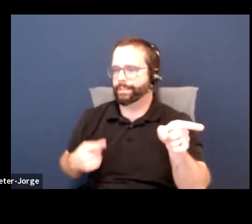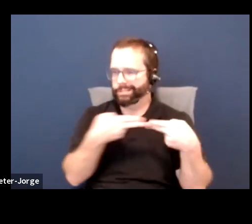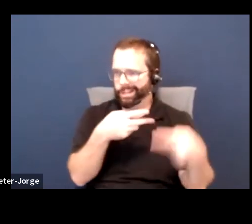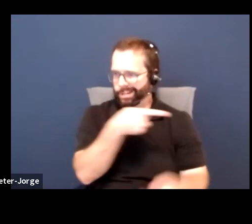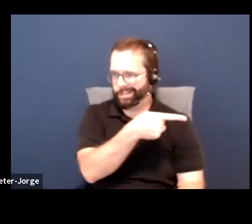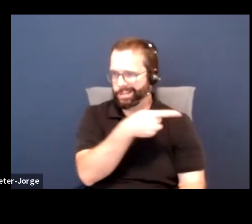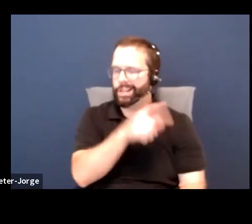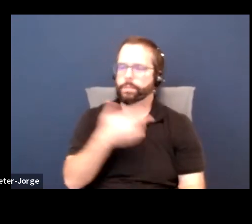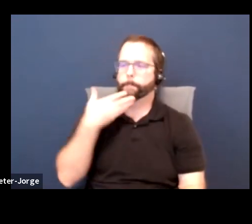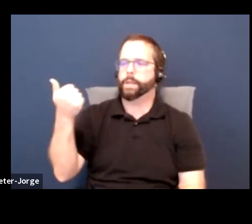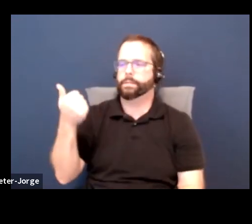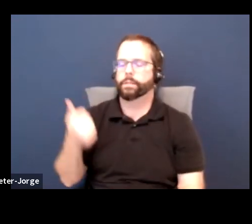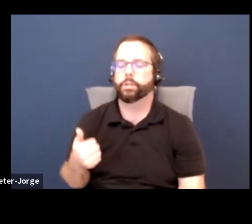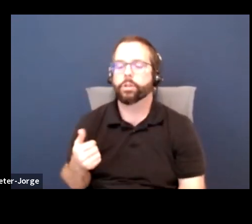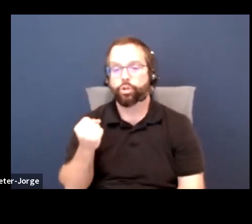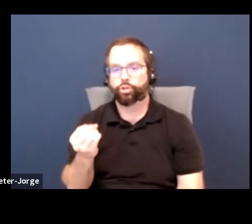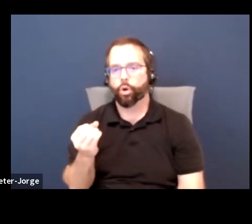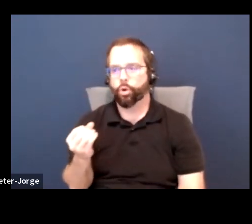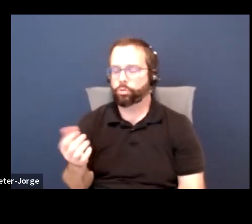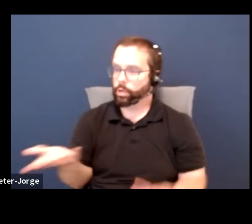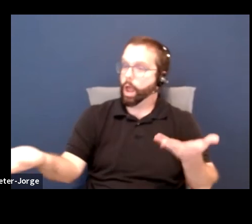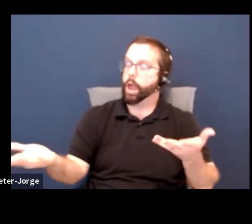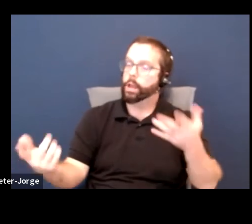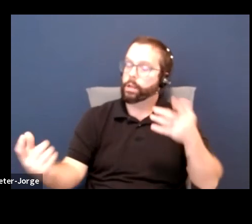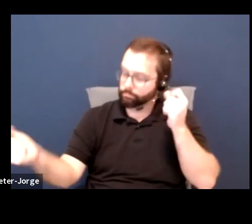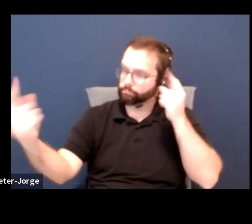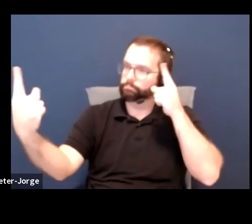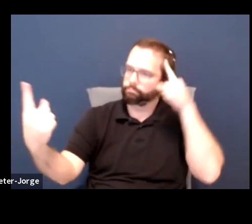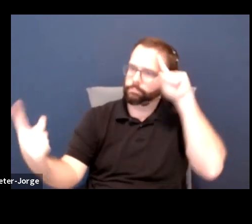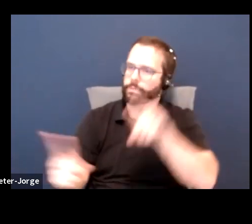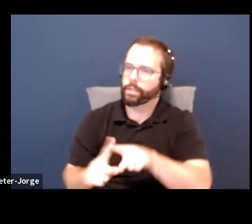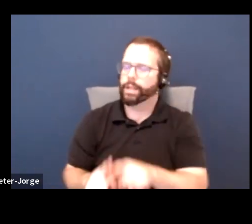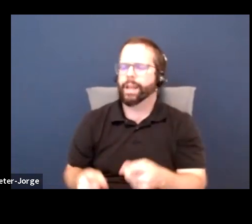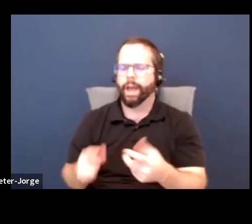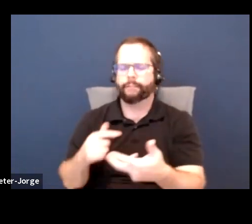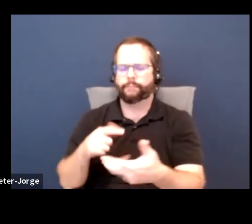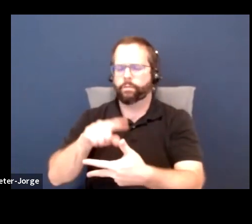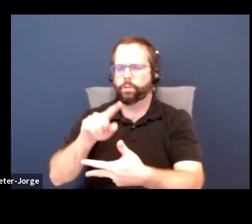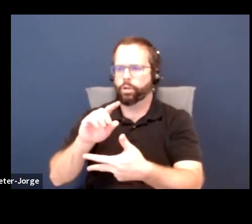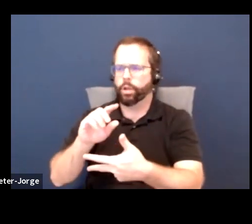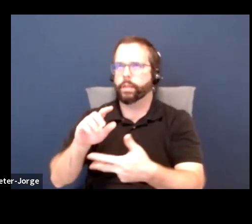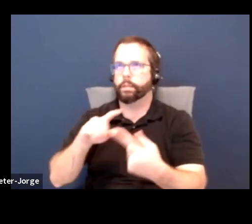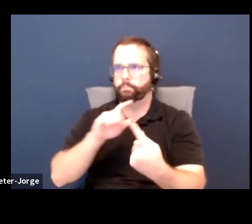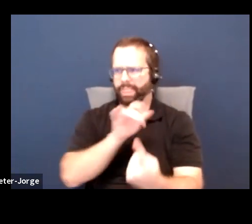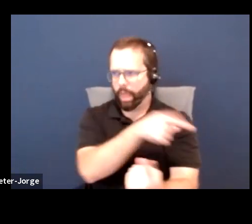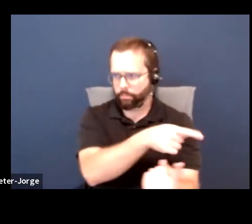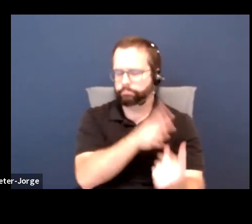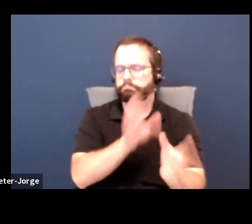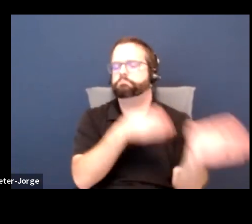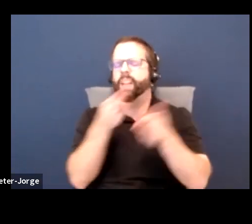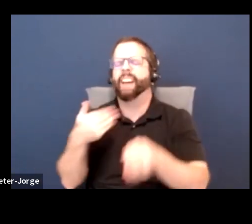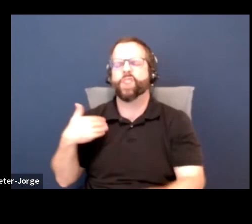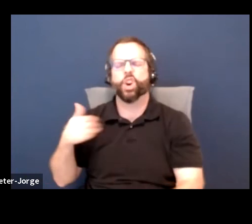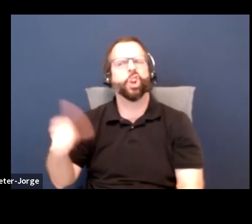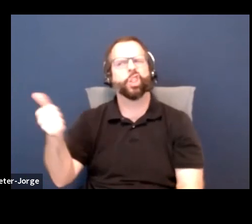our visions aligned there. And there was a second one as well that they asked for